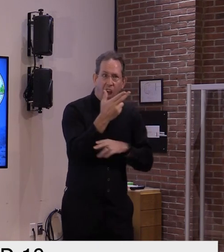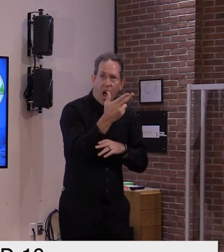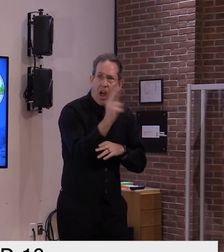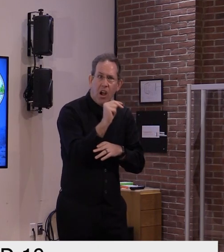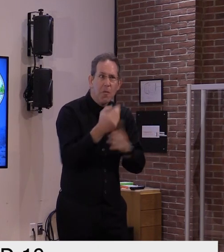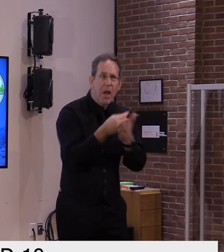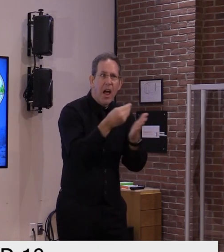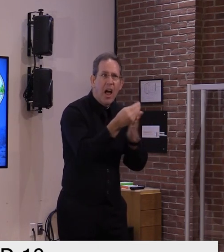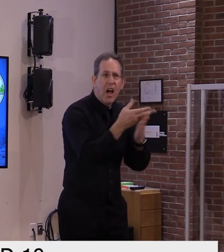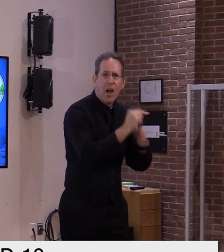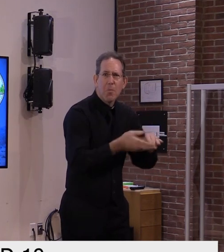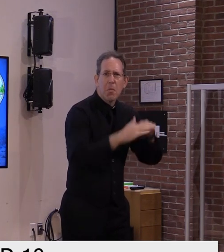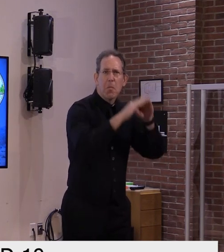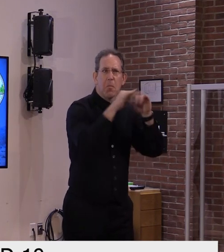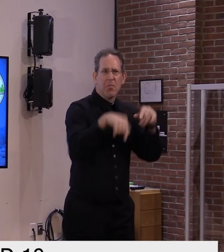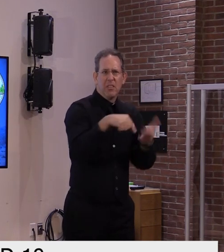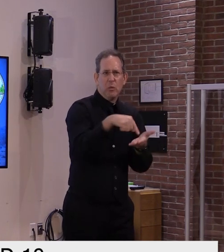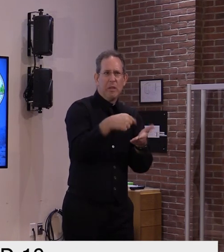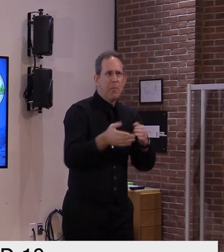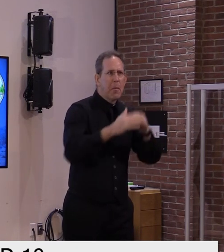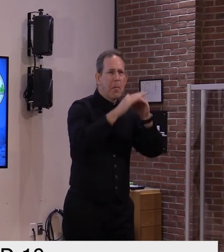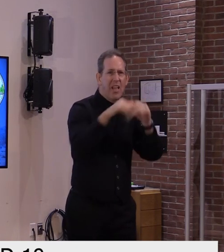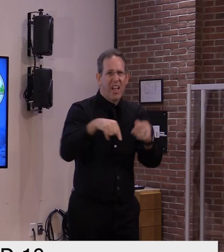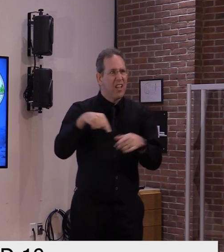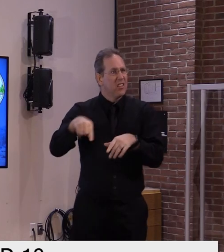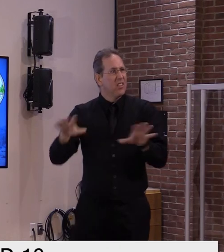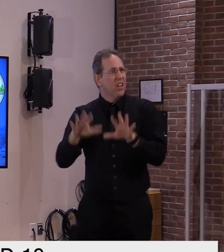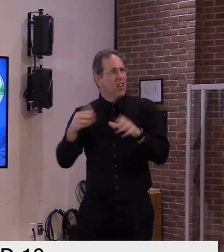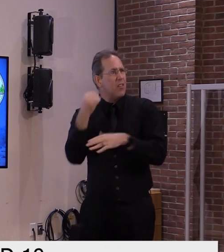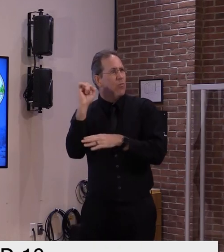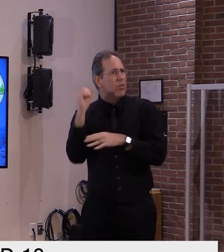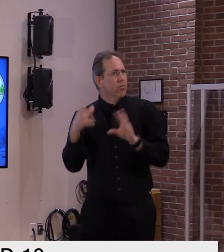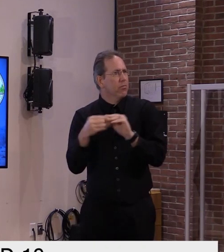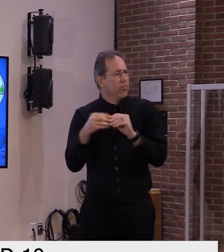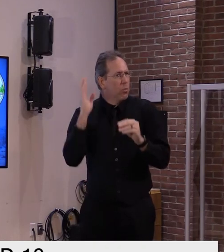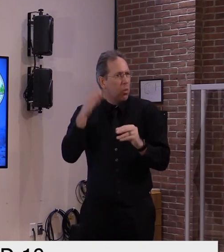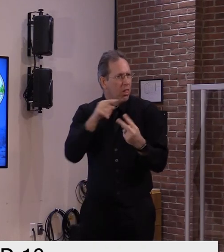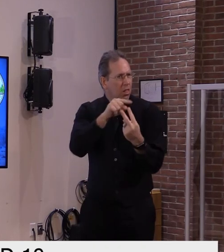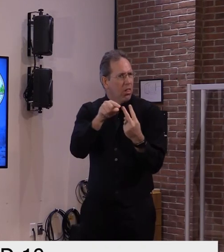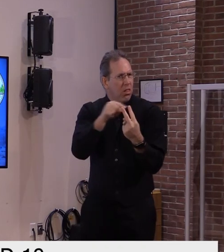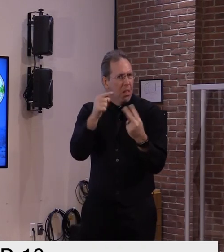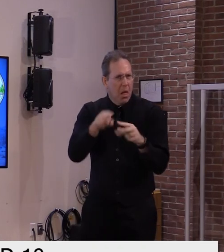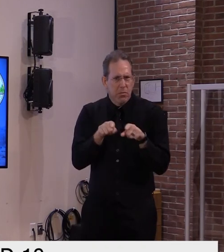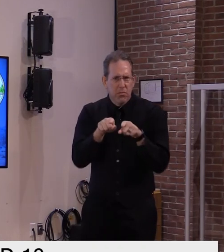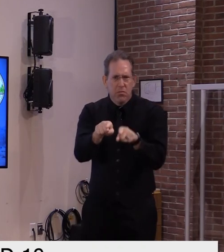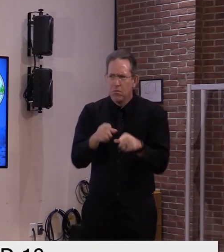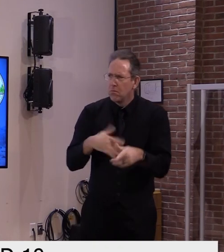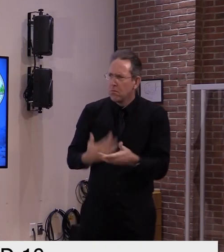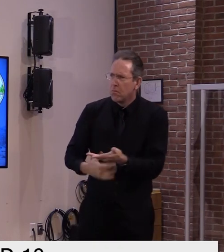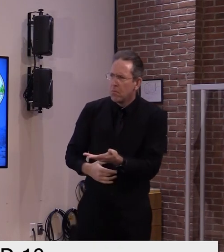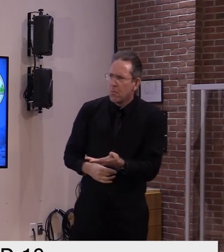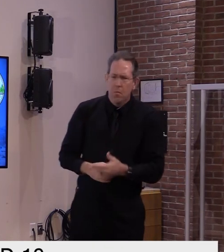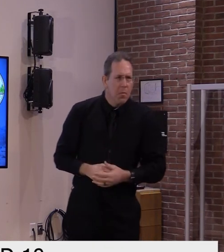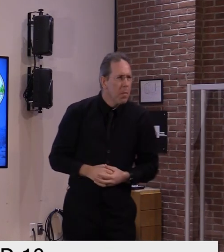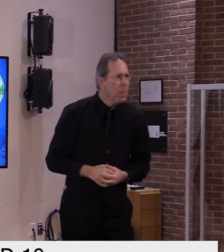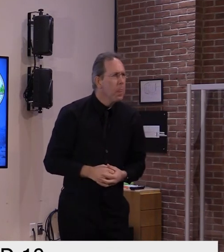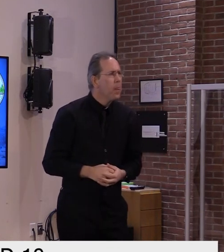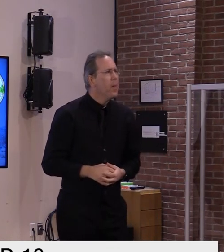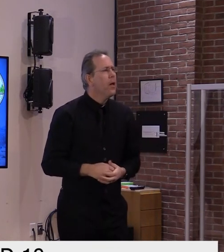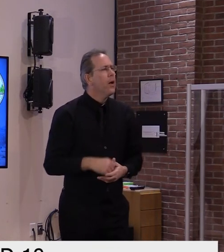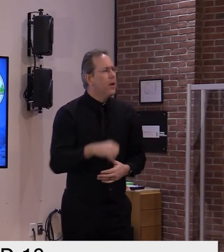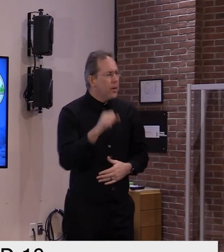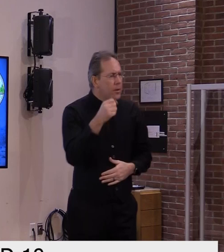happen? No specific concerns relative to gun sales. As I mentioned yesterday on a media call, that's not uncommon with a change